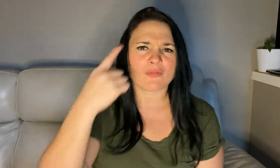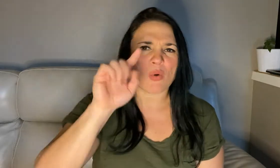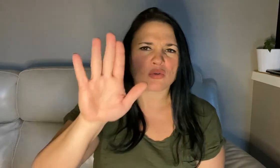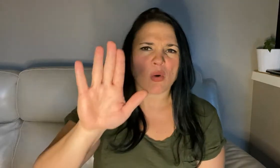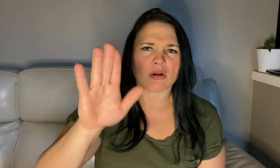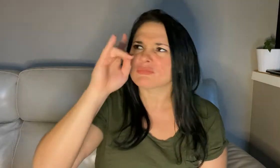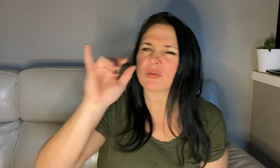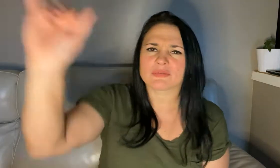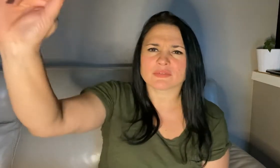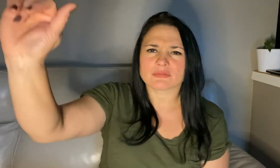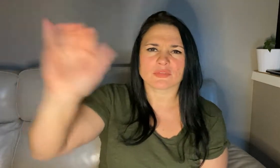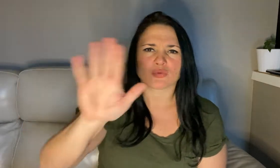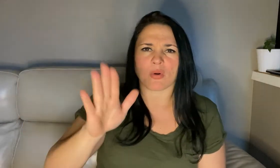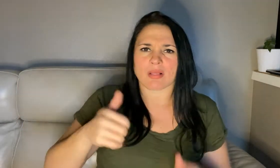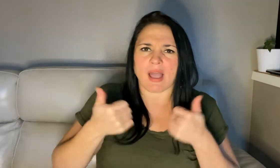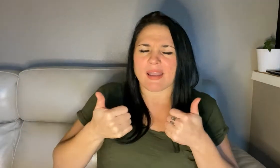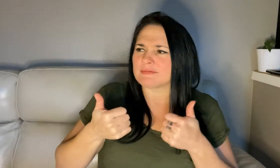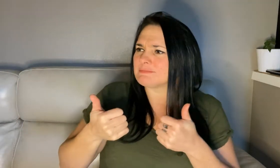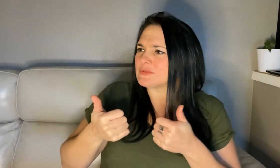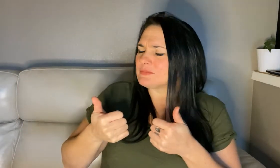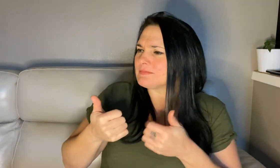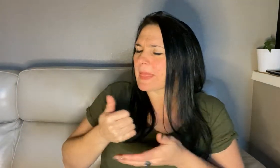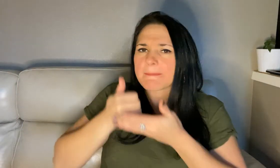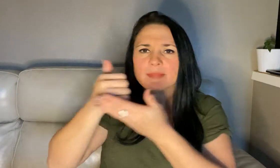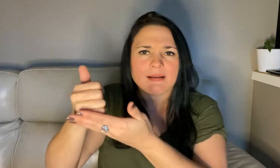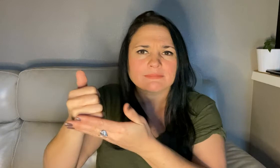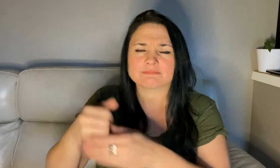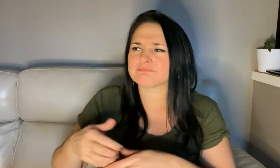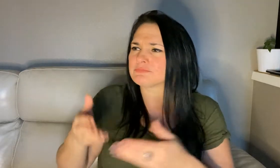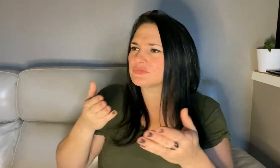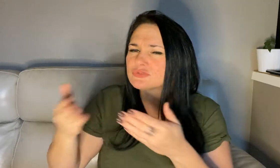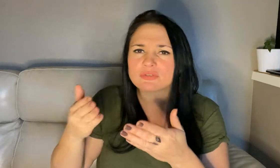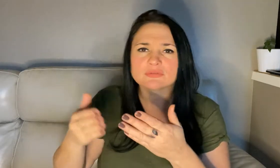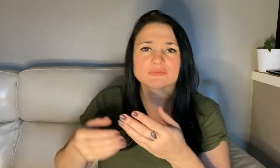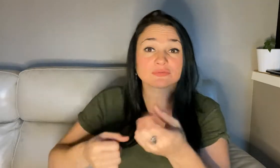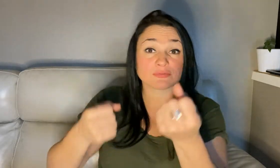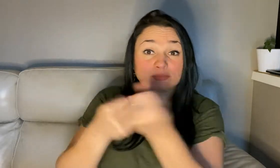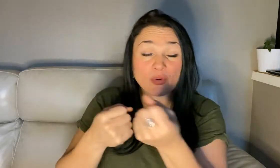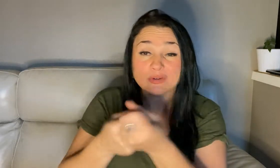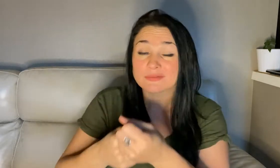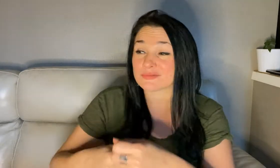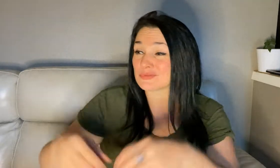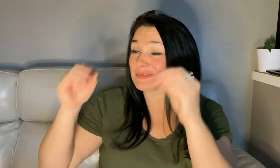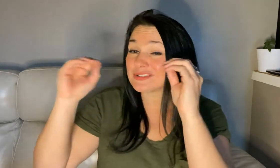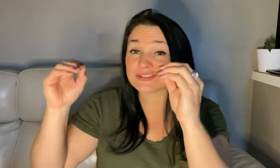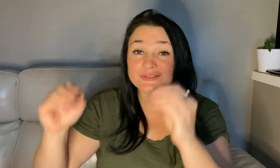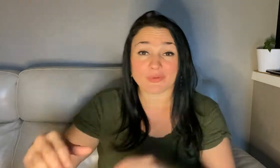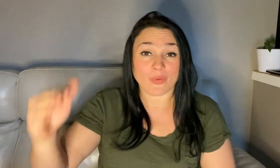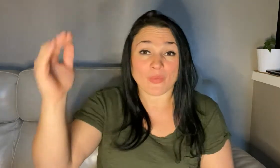community? You know, for your forever, for the rest of your life, to be able to help, to support,